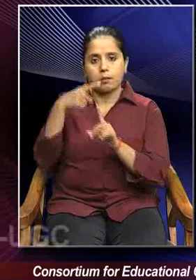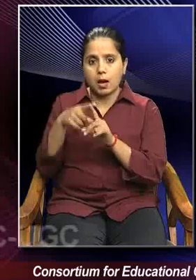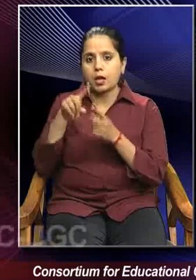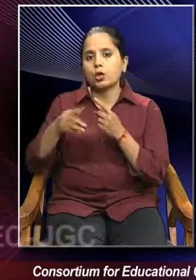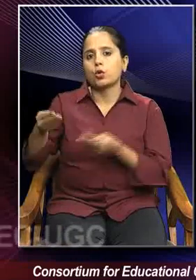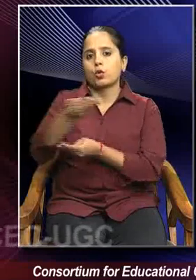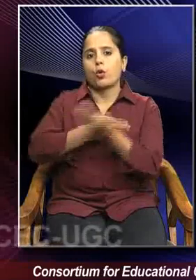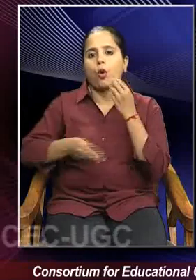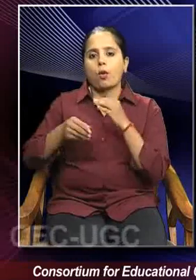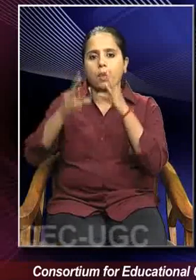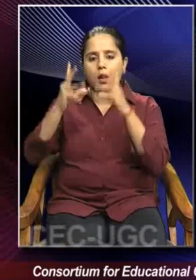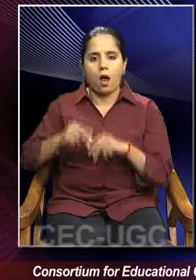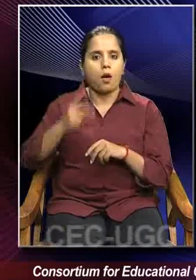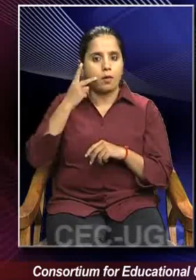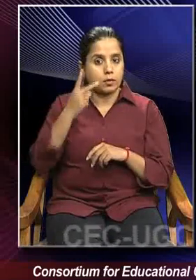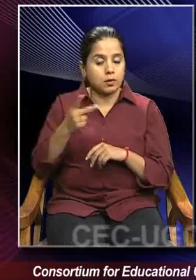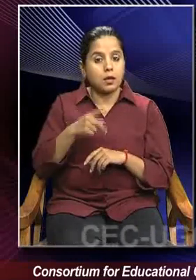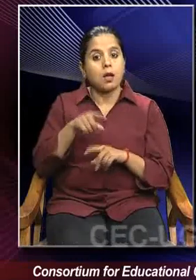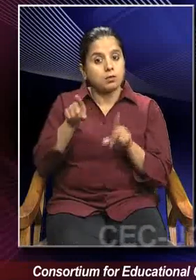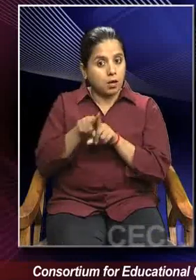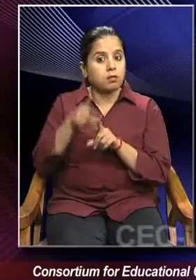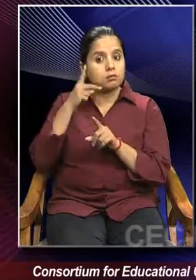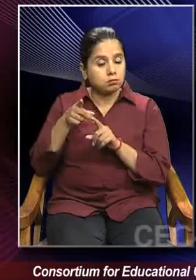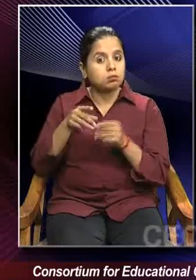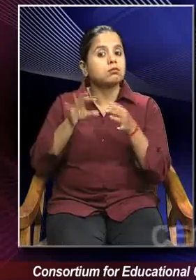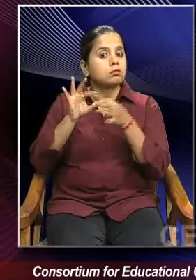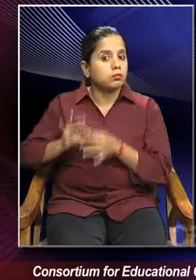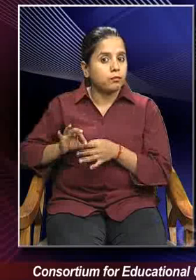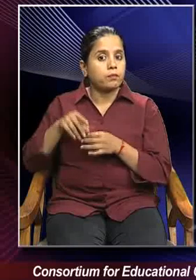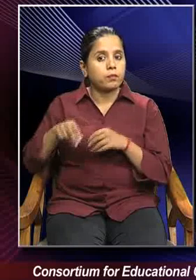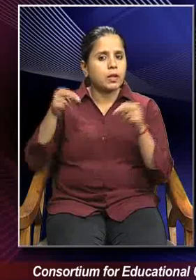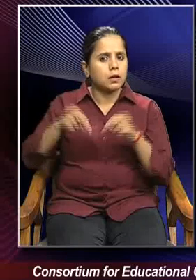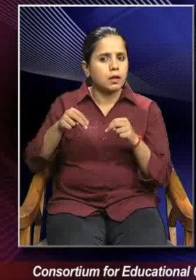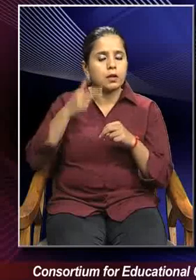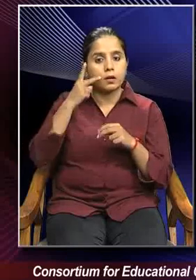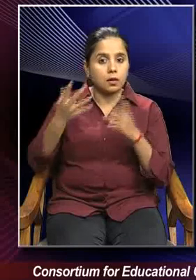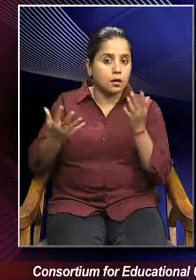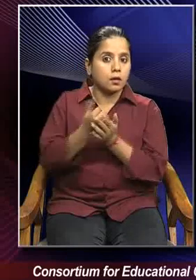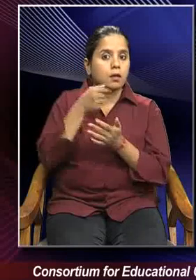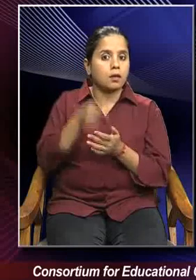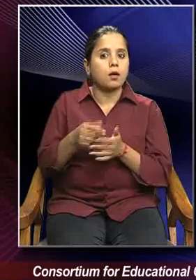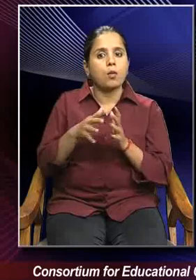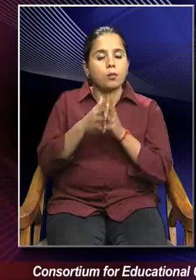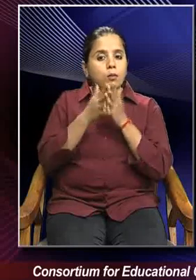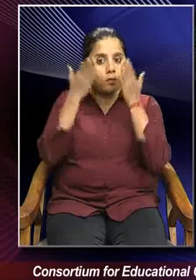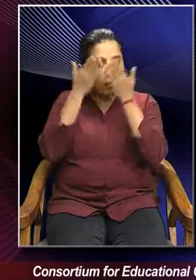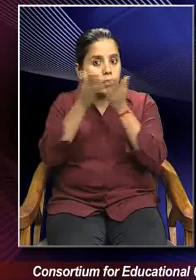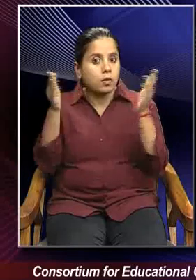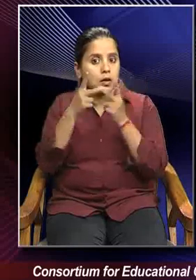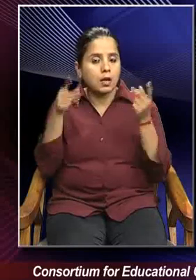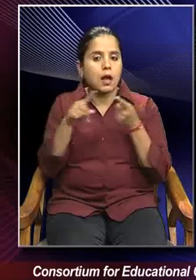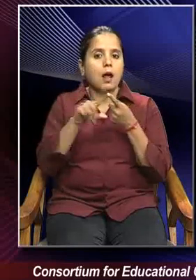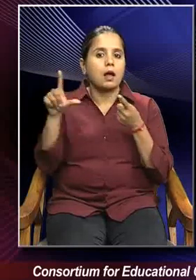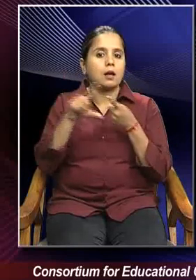economic measures, as well as a necessity of taking a wider variety of